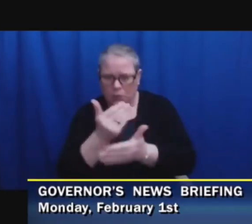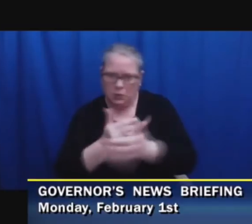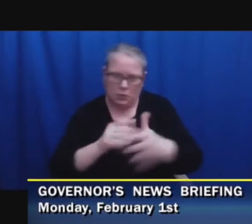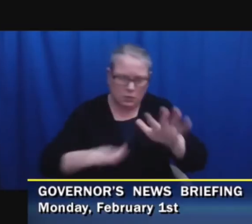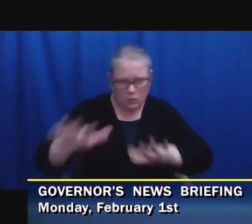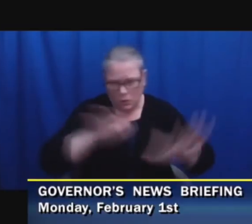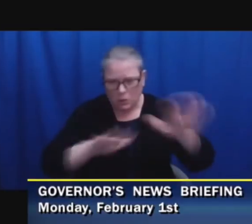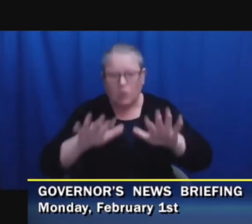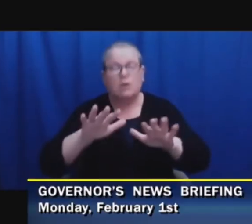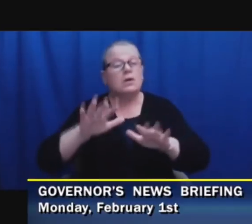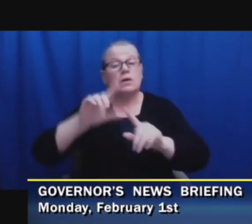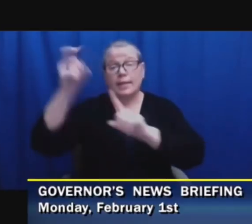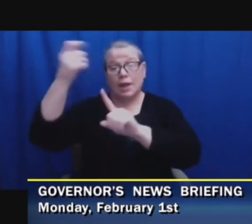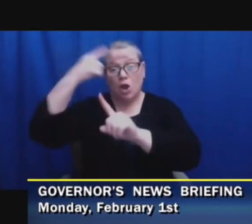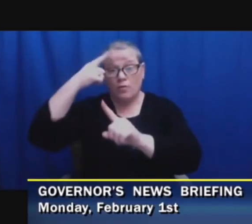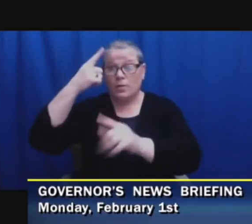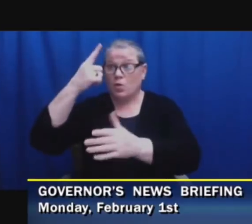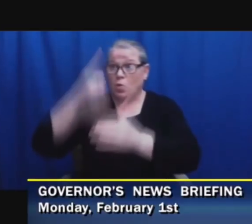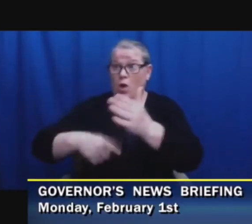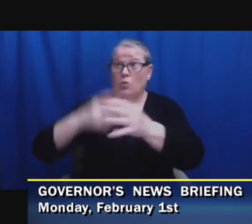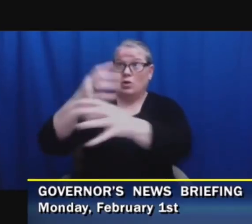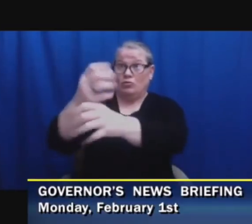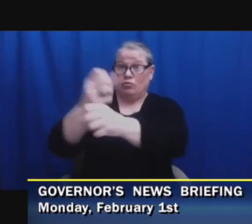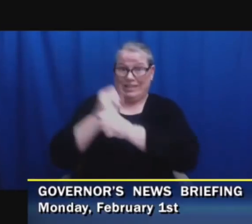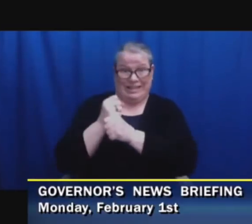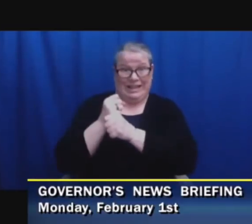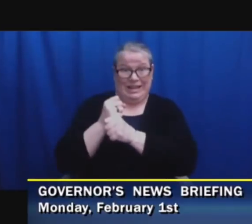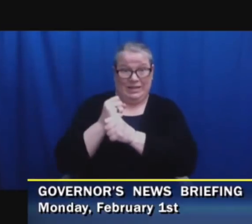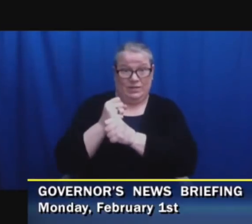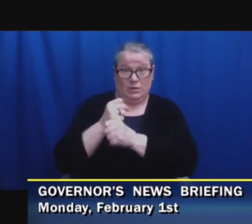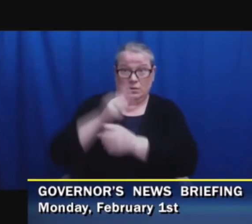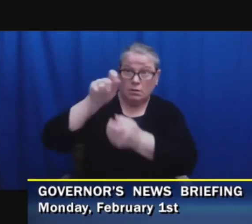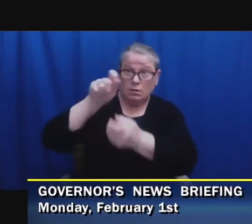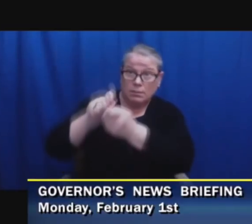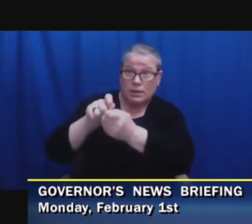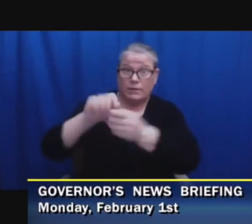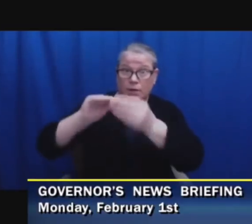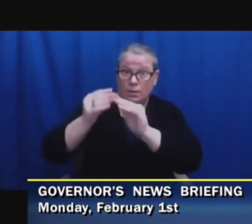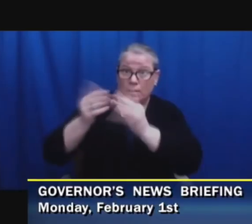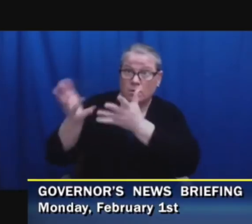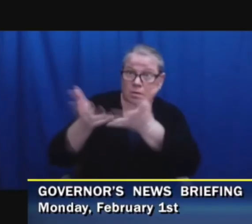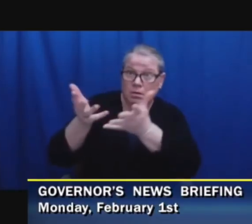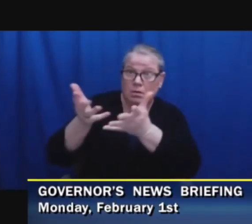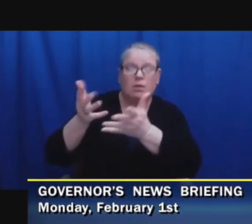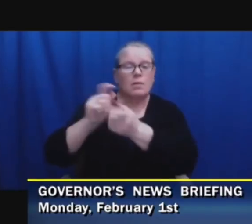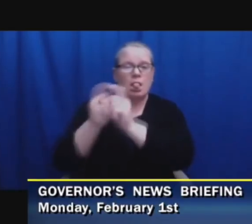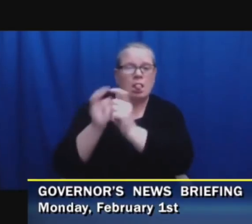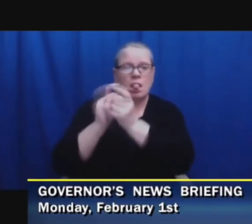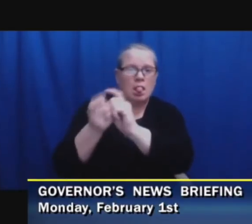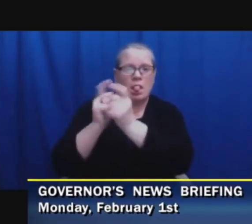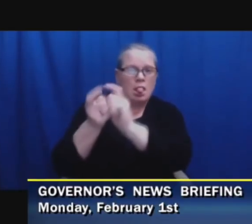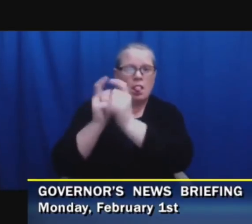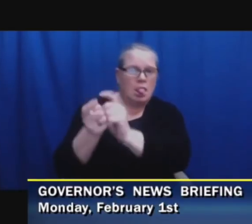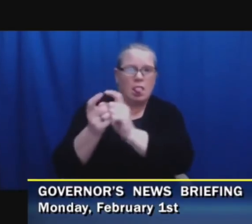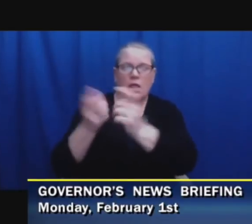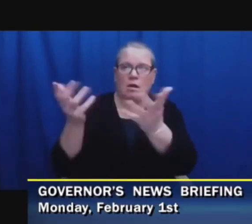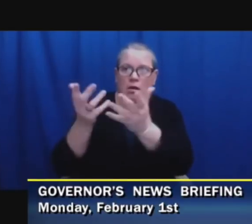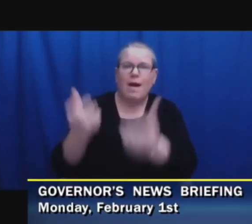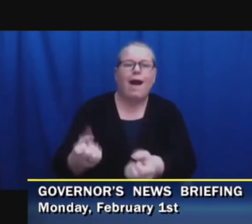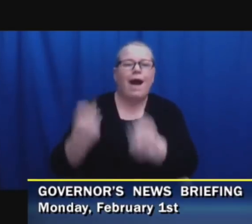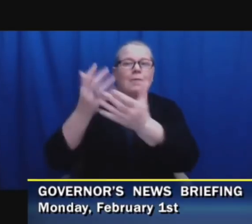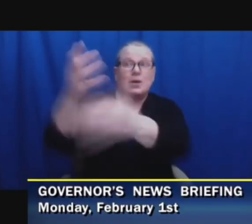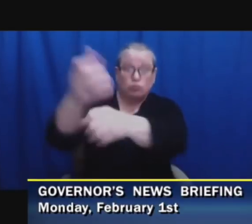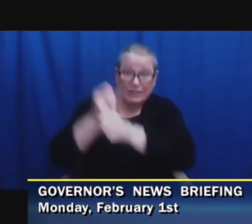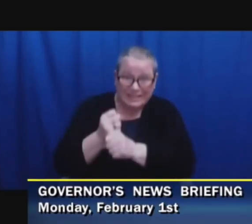federal government has been, to this point, pretty unclear. The volume of doses we're getting has been very uneven up and down. But we are hopeful that